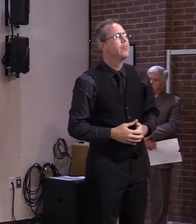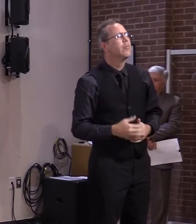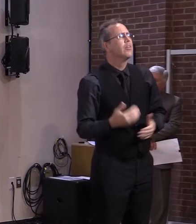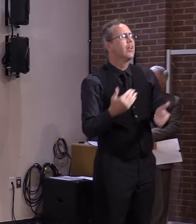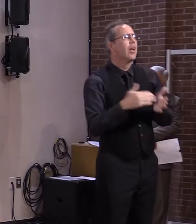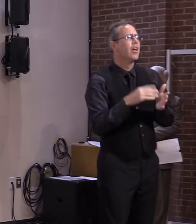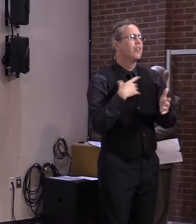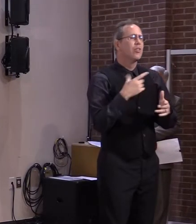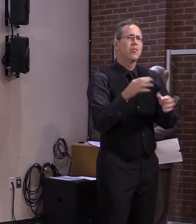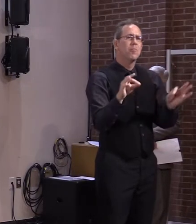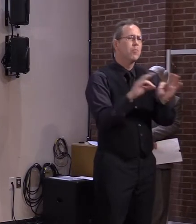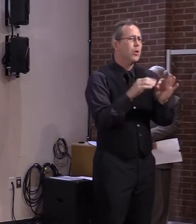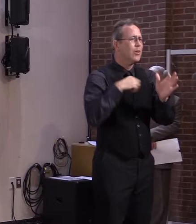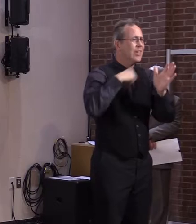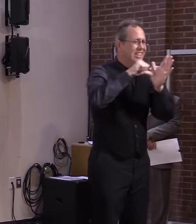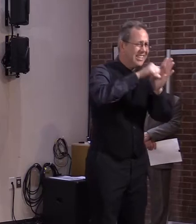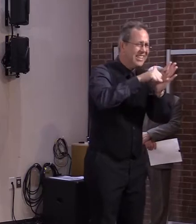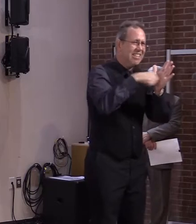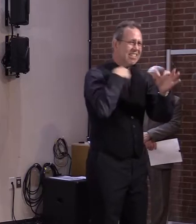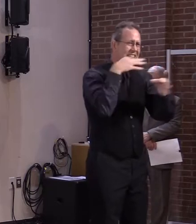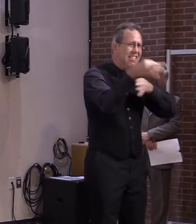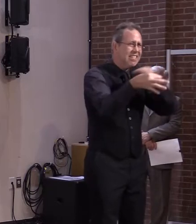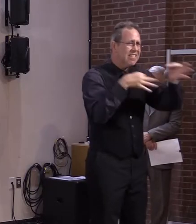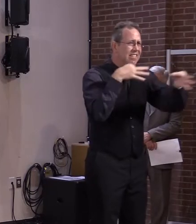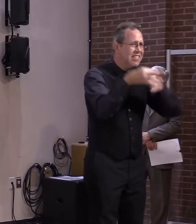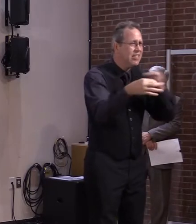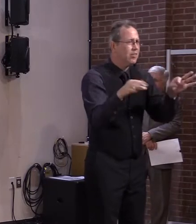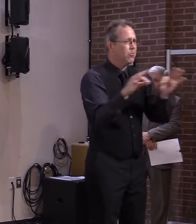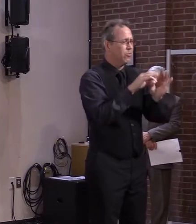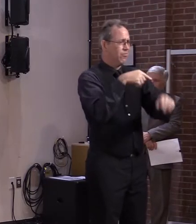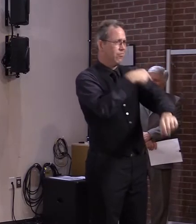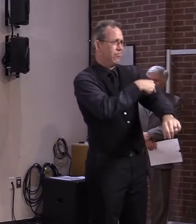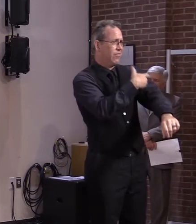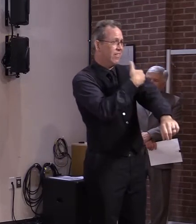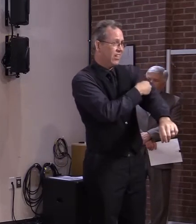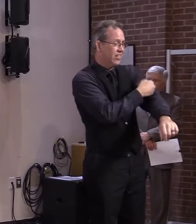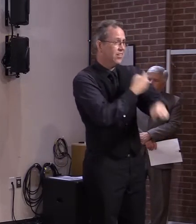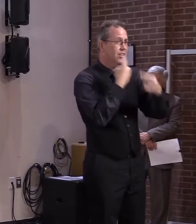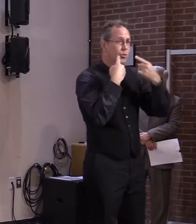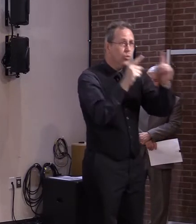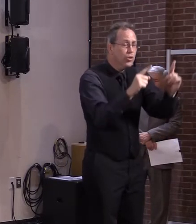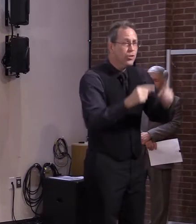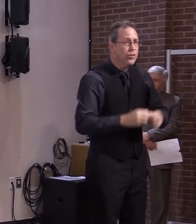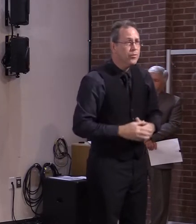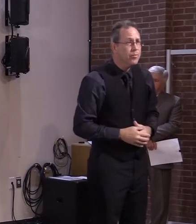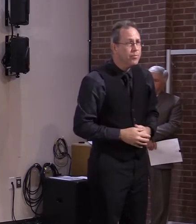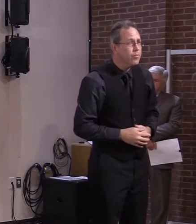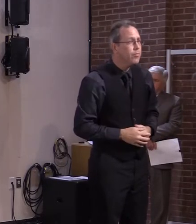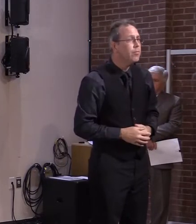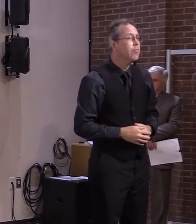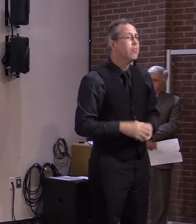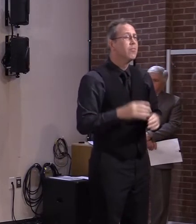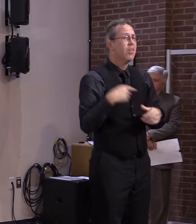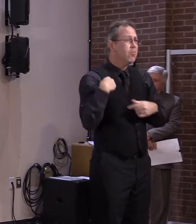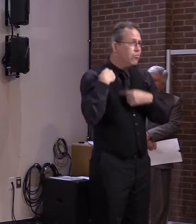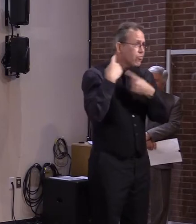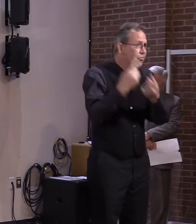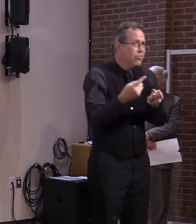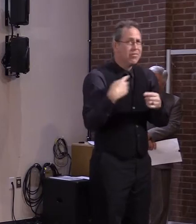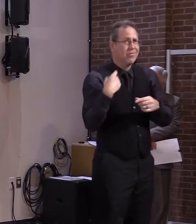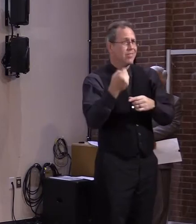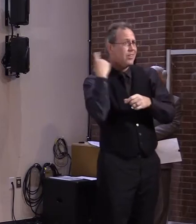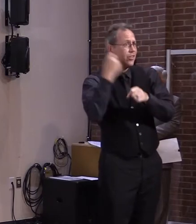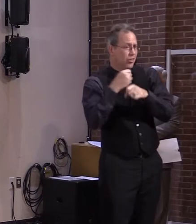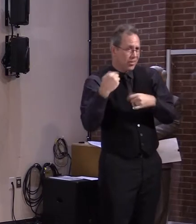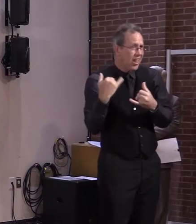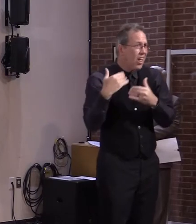changer. From the beginning, we took quick action to vaccinate as many Vermonters as possible. And as a result, we have